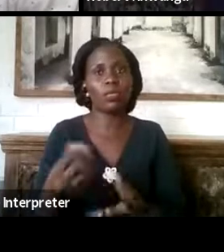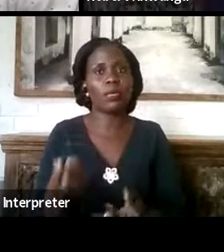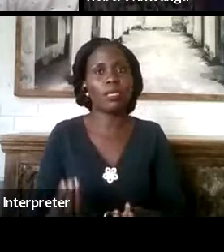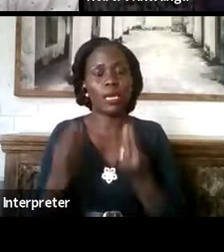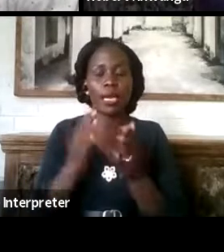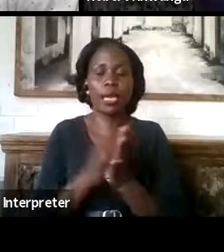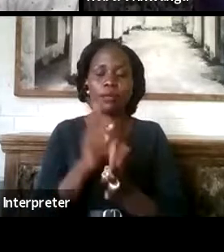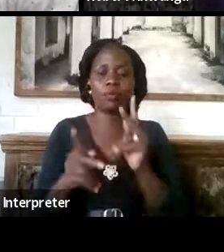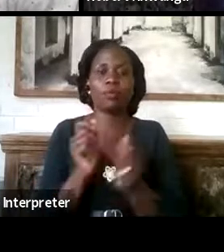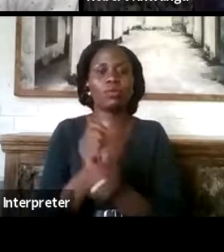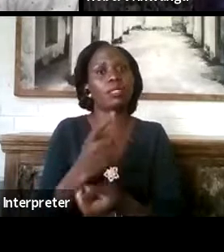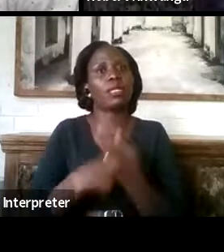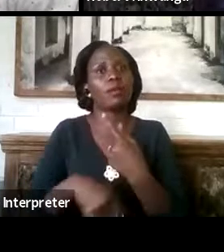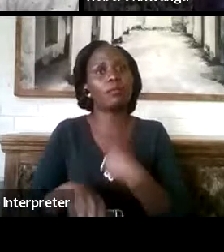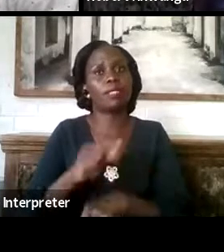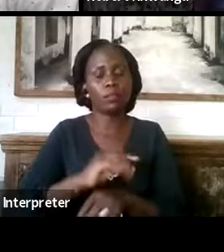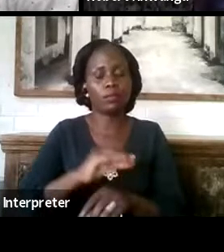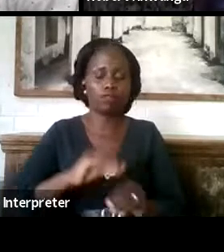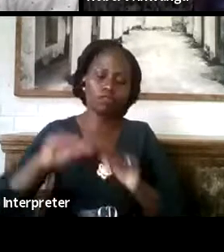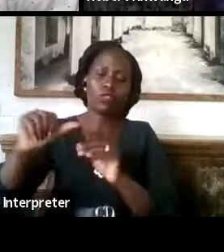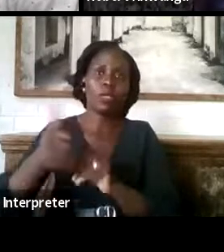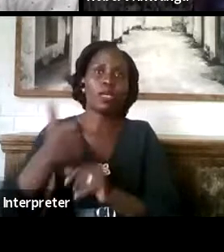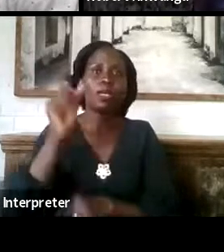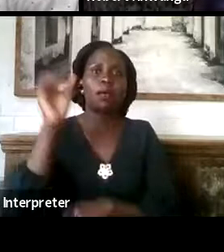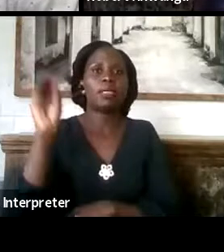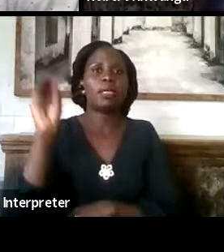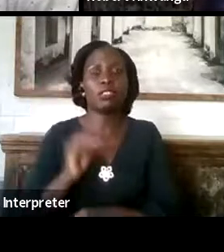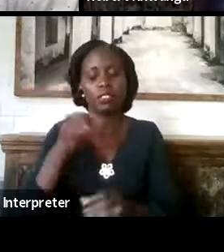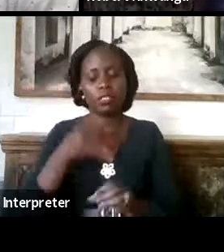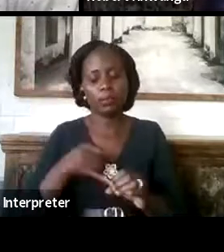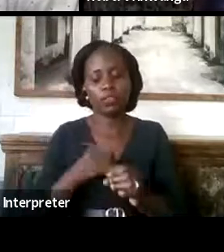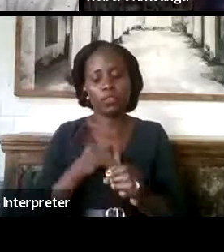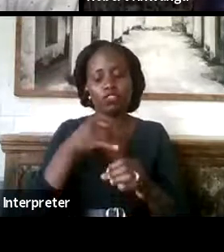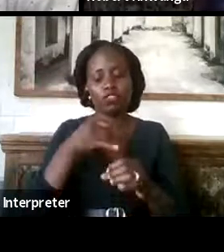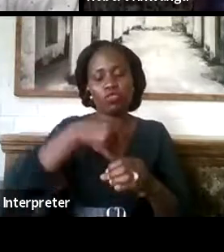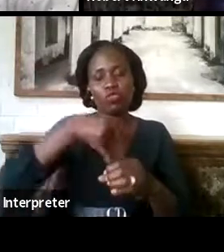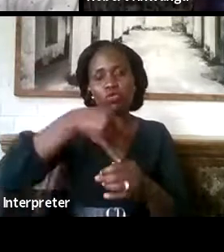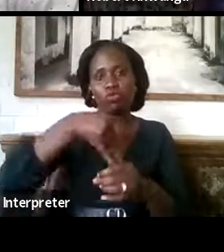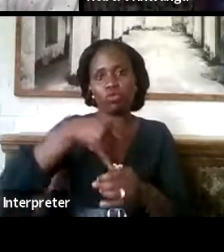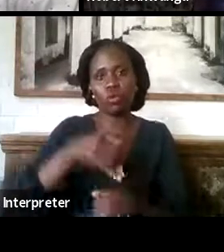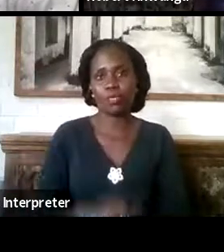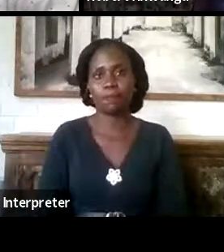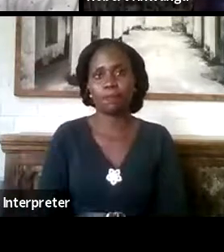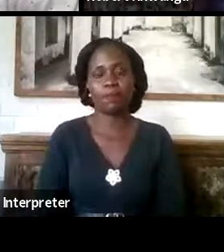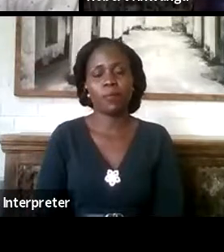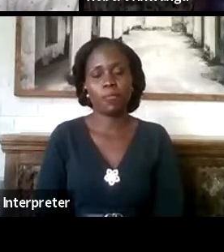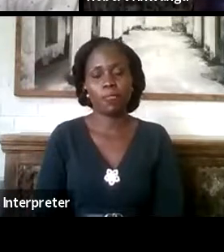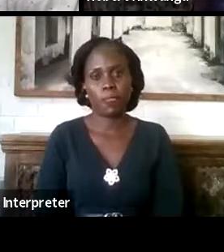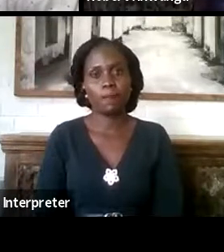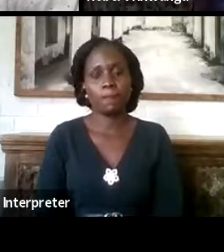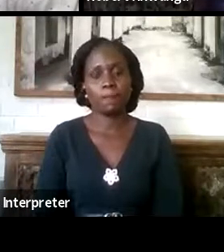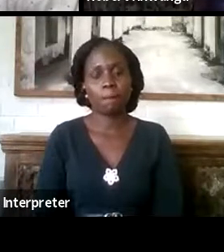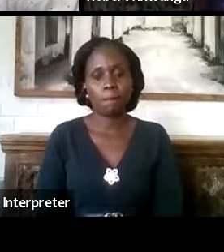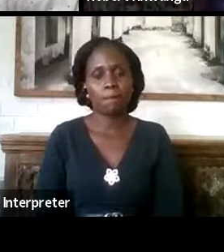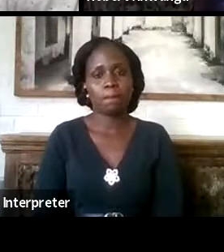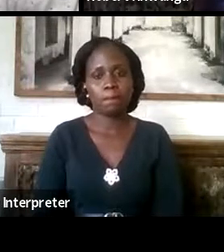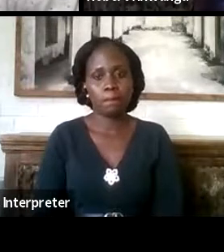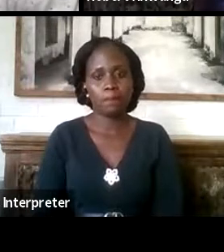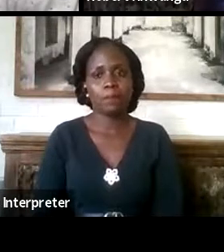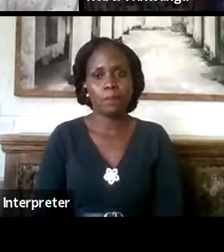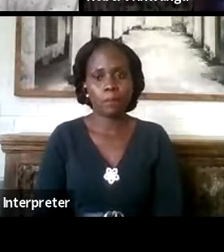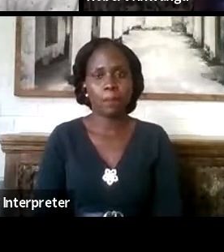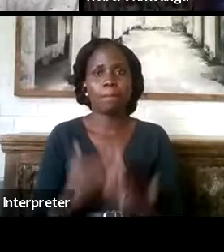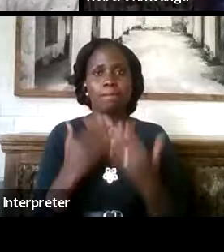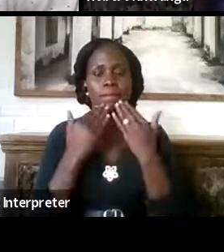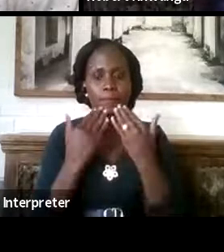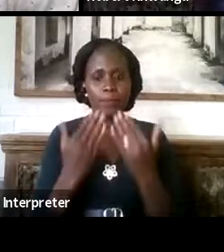certain percentage in terms of inclusion. Thank you, Honorable Minister. Thank you, Honorable Minister. I think now that we have a